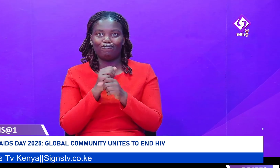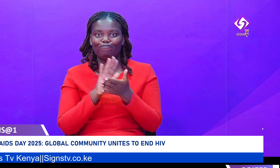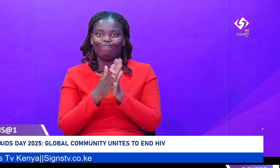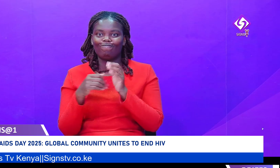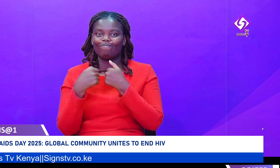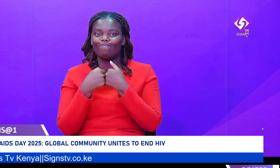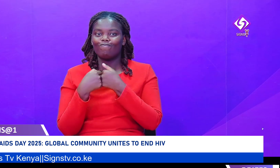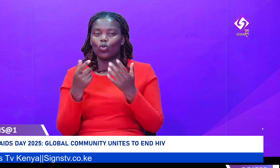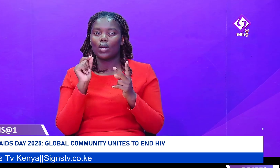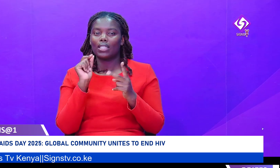services in major regions.